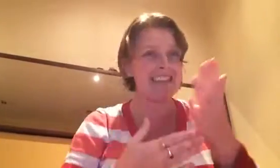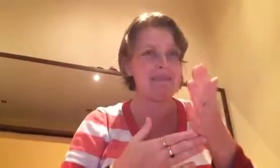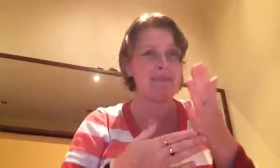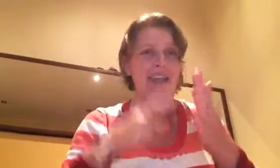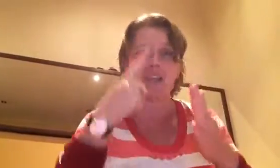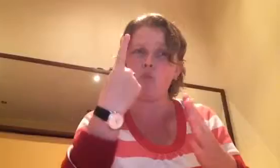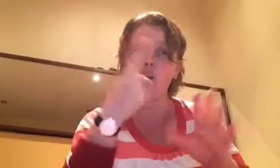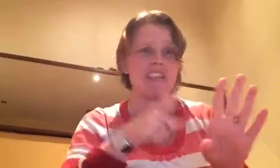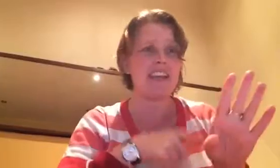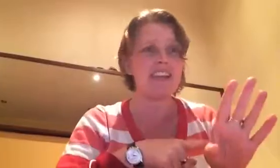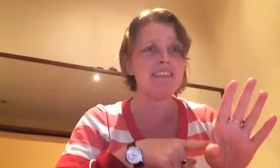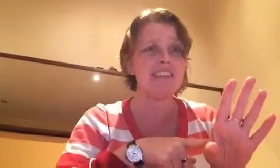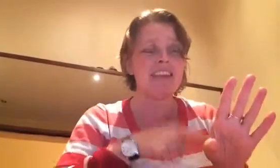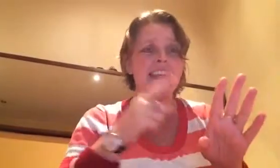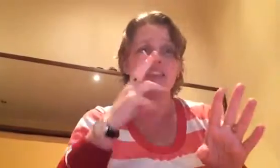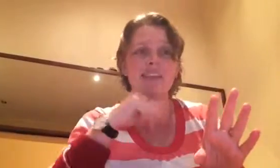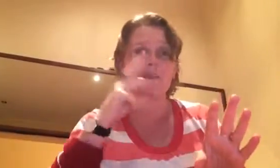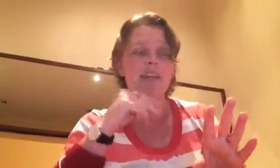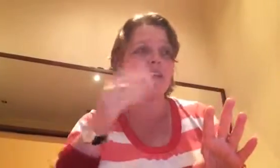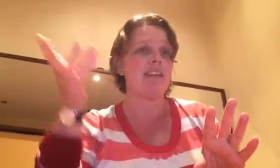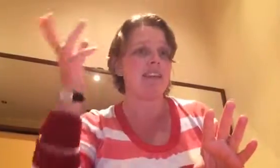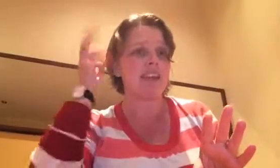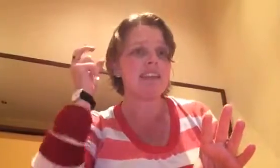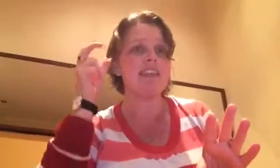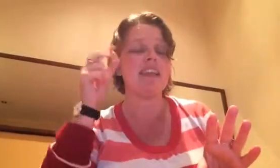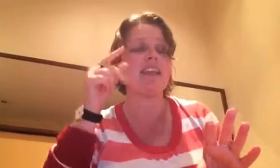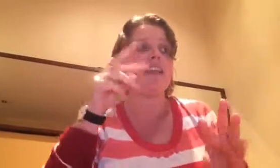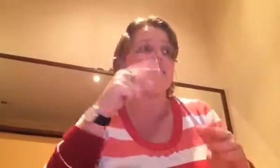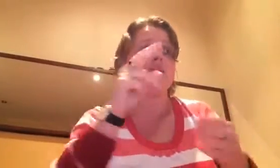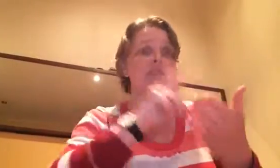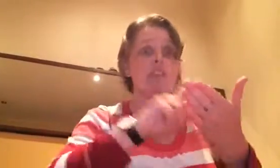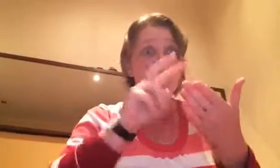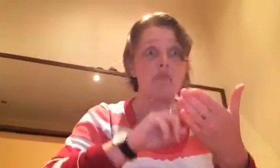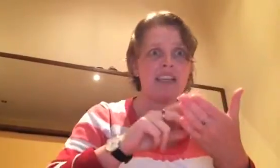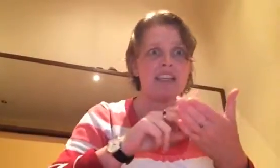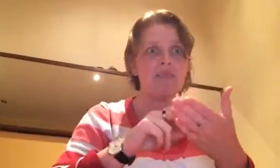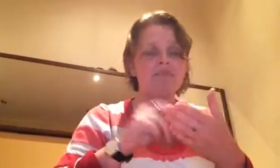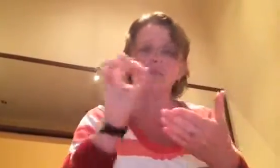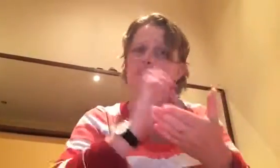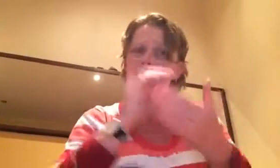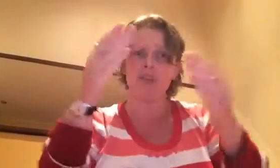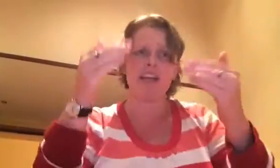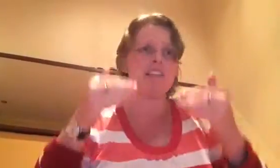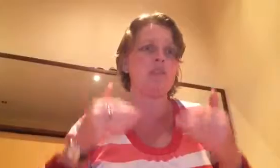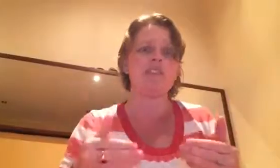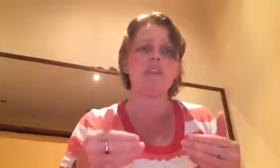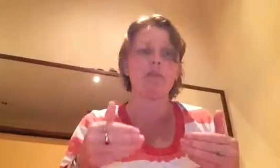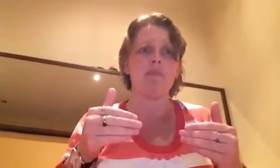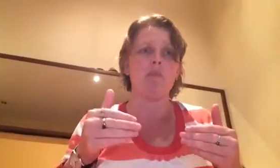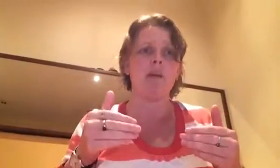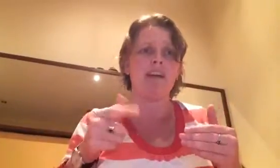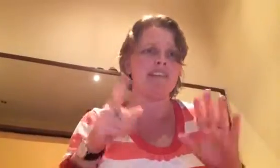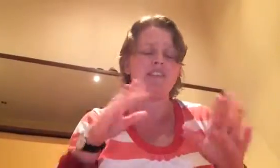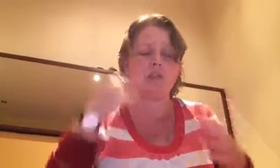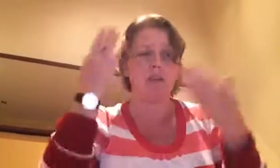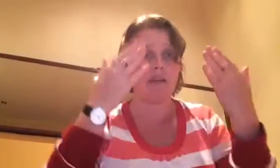years in 1 year in their speaking, in their listening, sometimes in their reading. Writing's always a little bit more behind. Don't worry